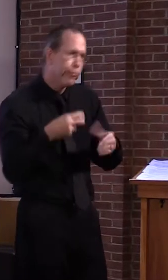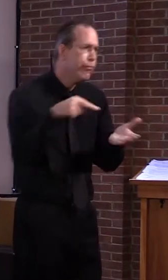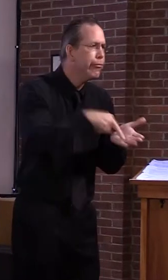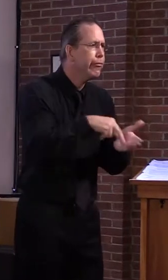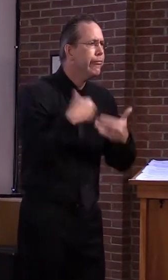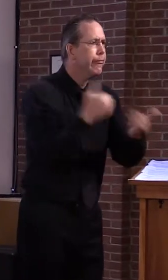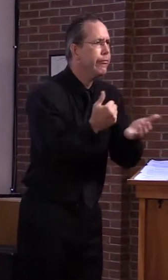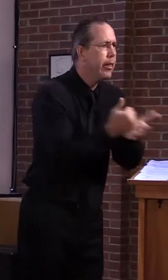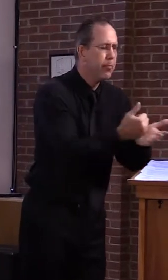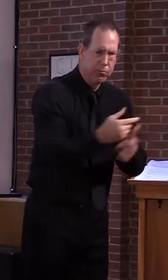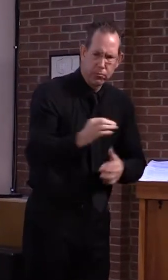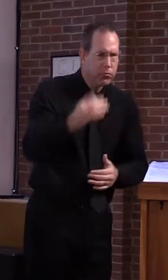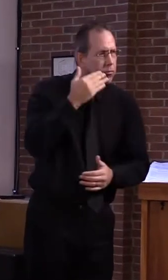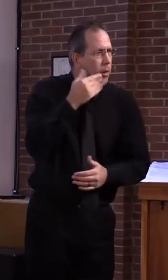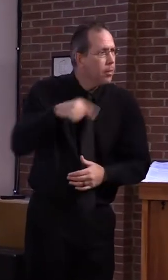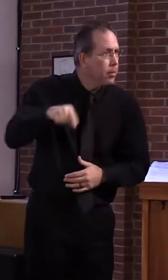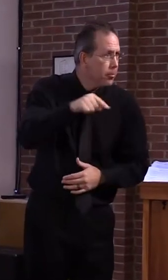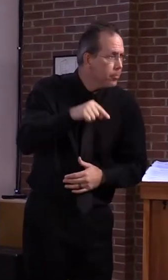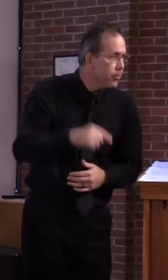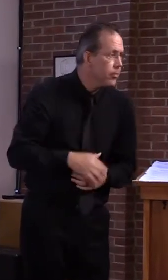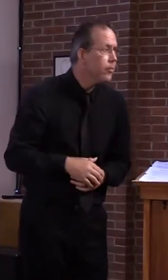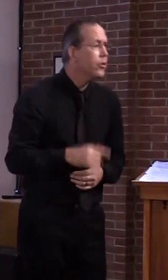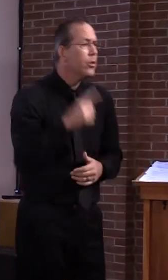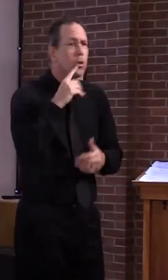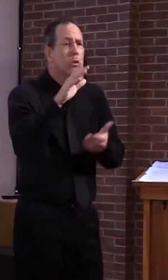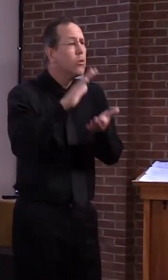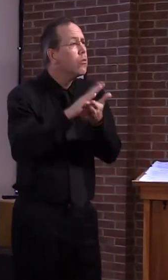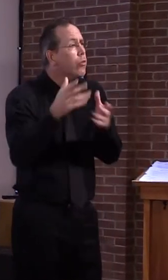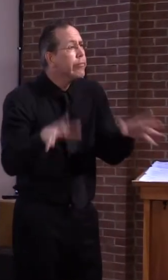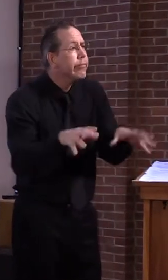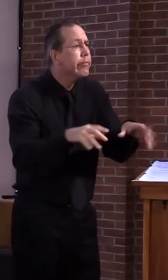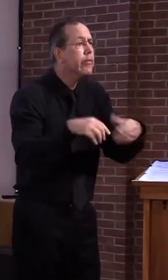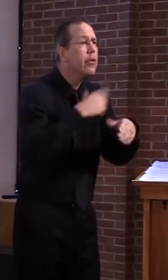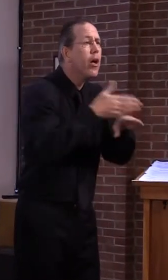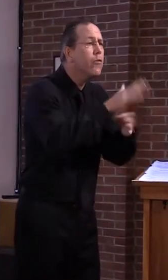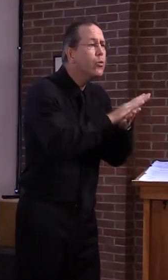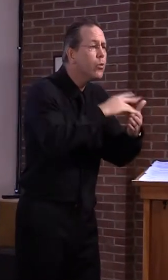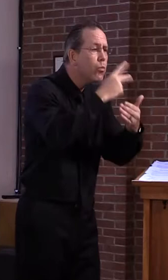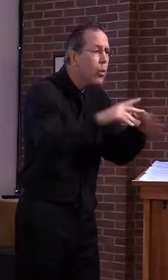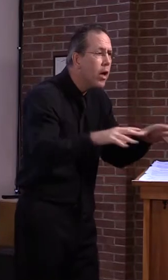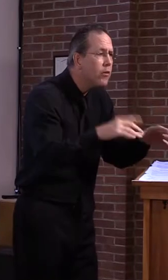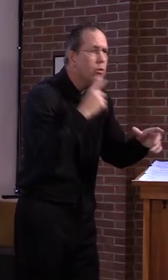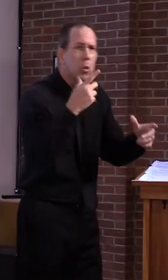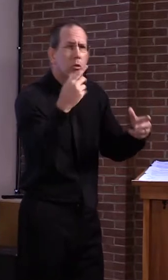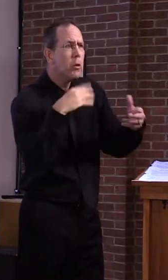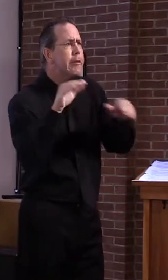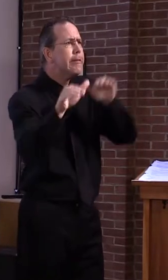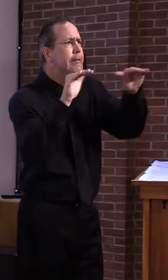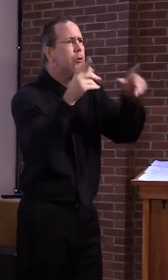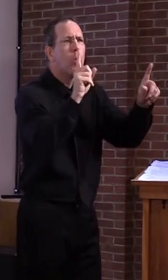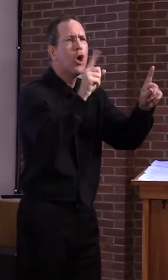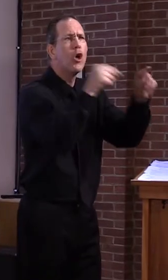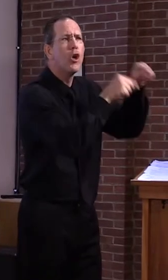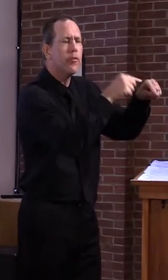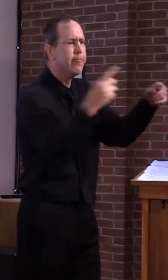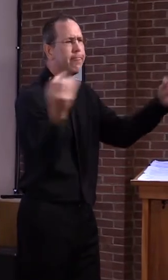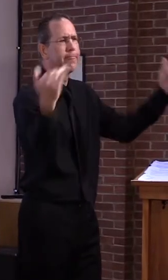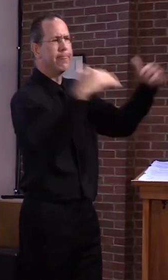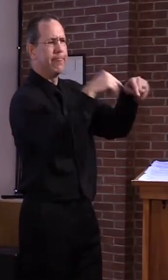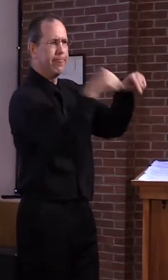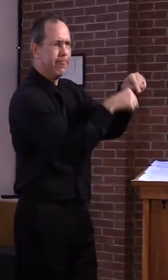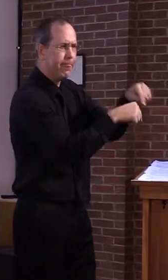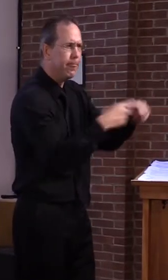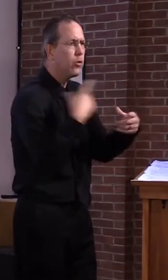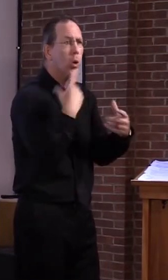camps, and other youth programming. This is a huge asset and will help Vermont set up the system